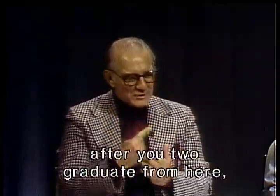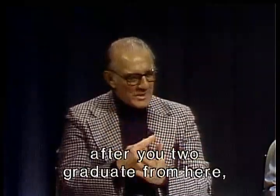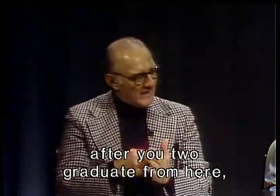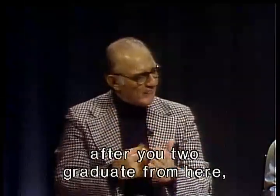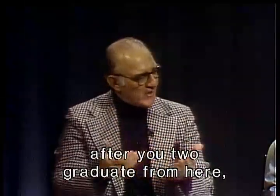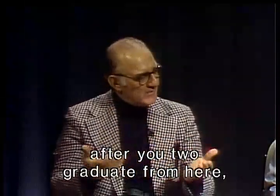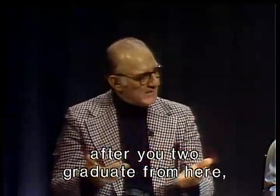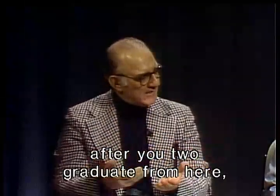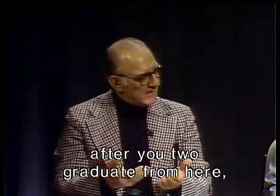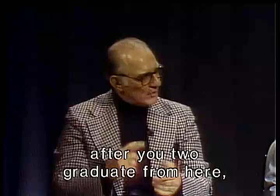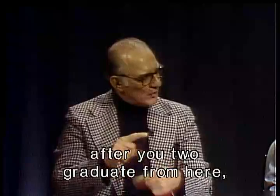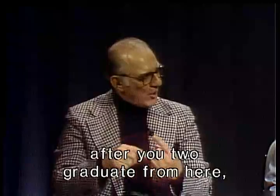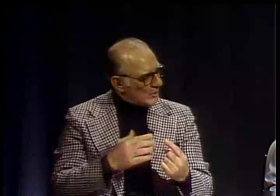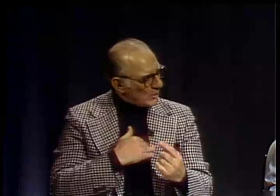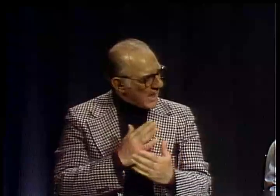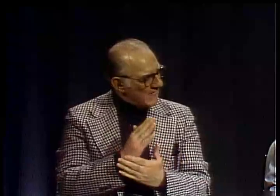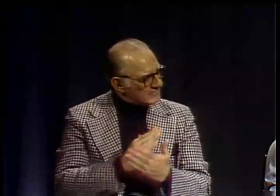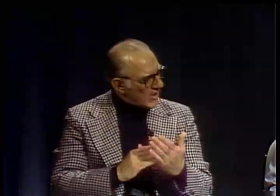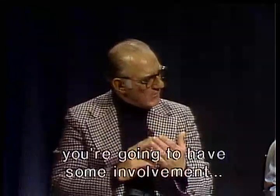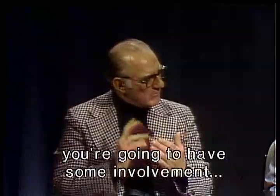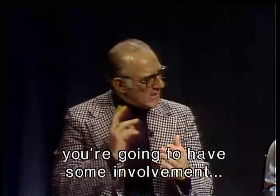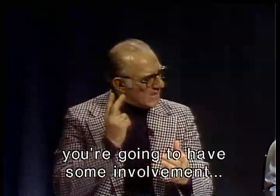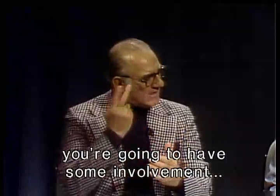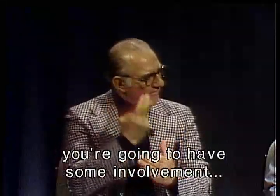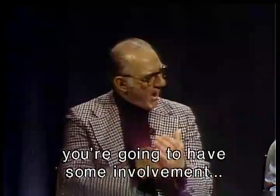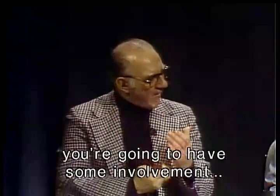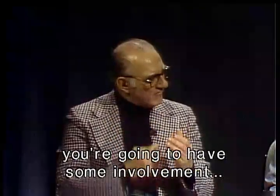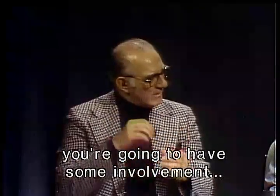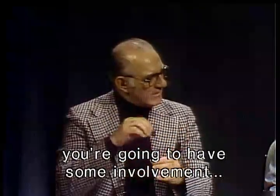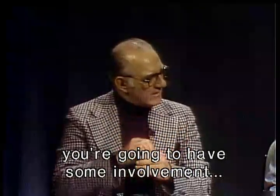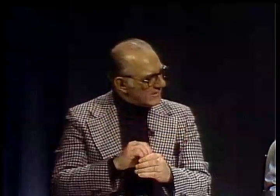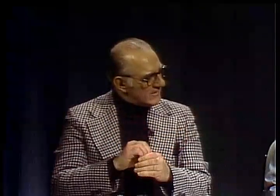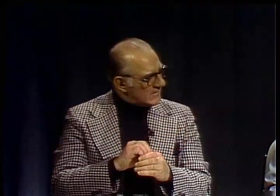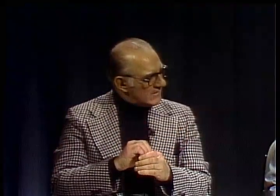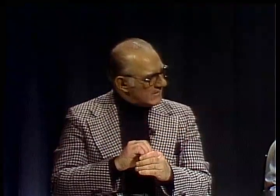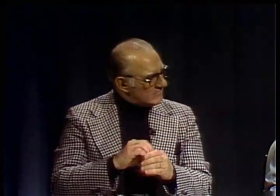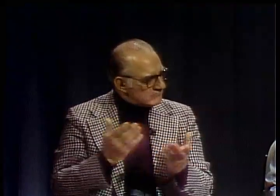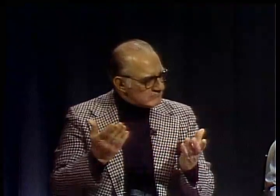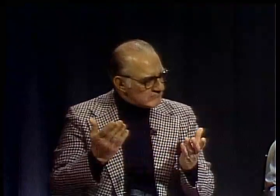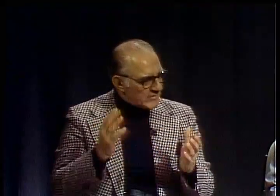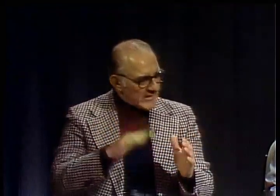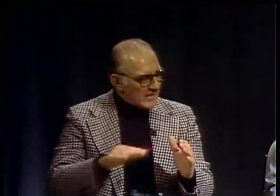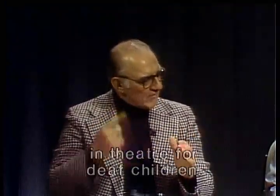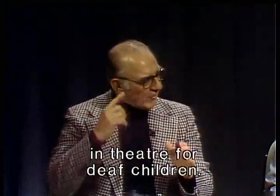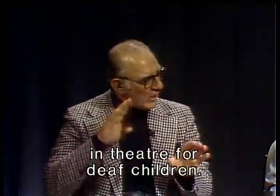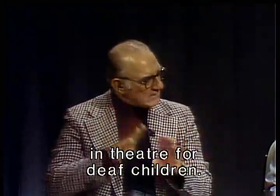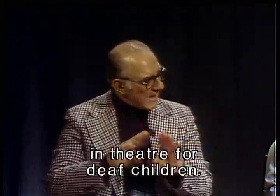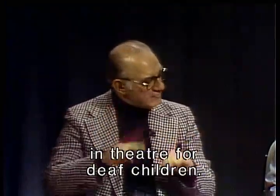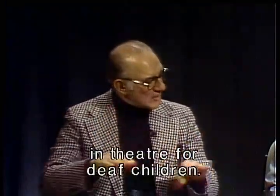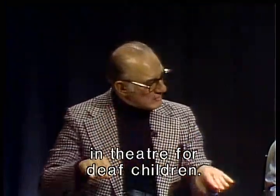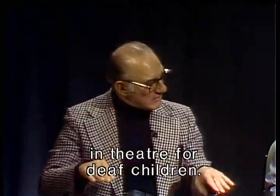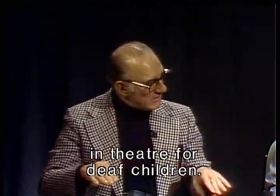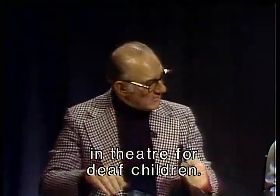graduate from here, you're going to have some involvement in theater for deaf children. Am I